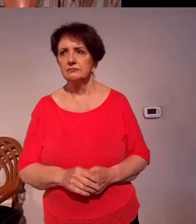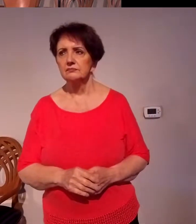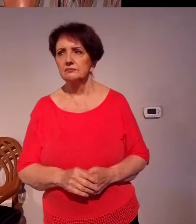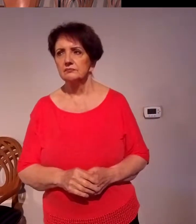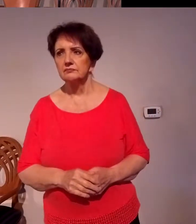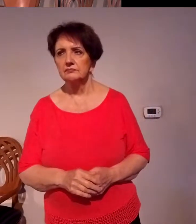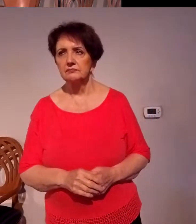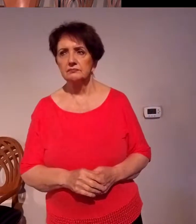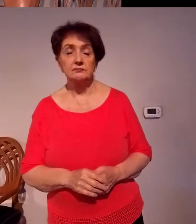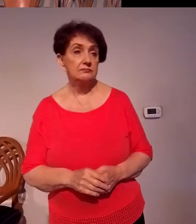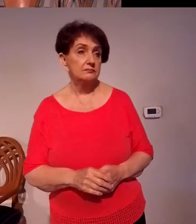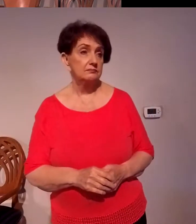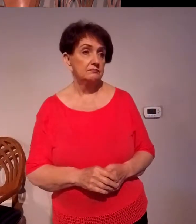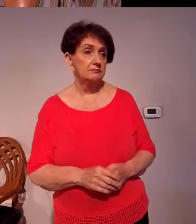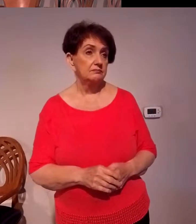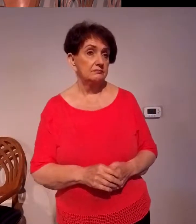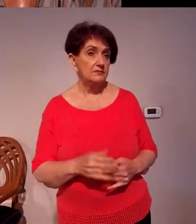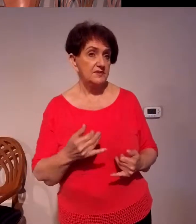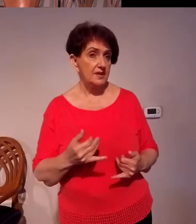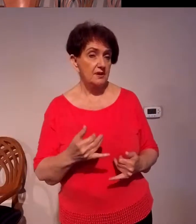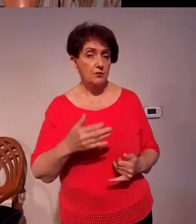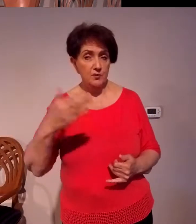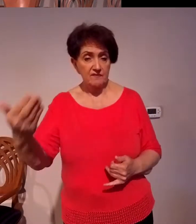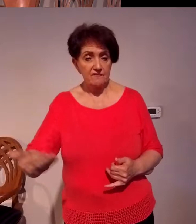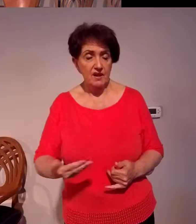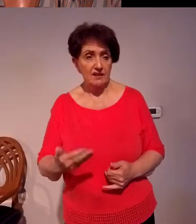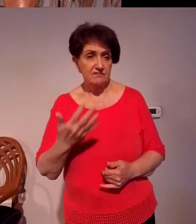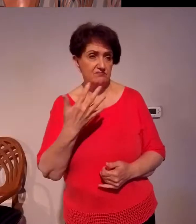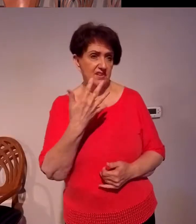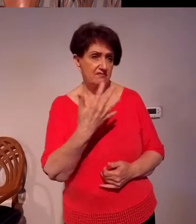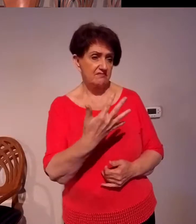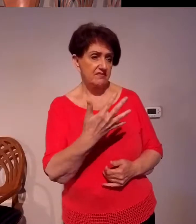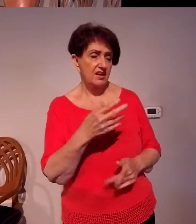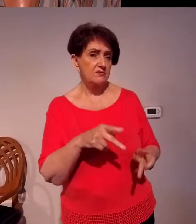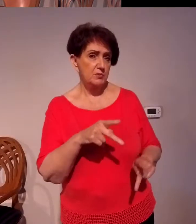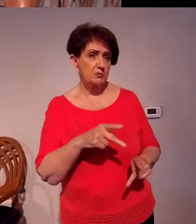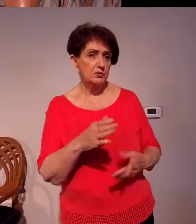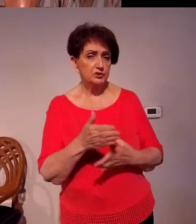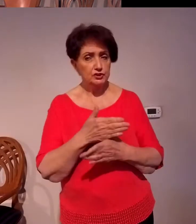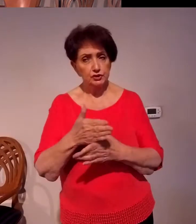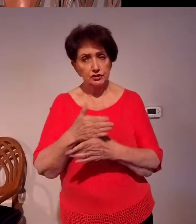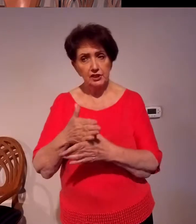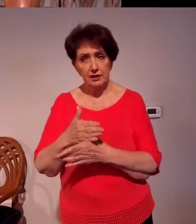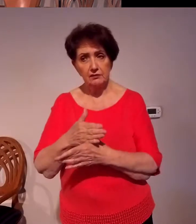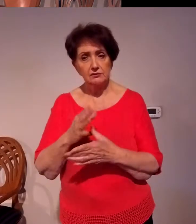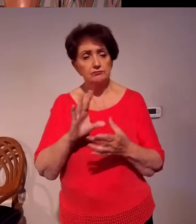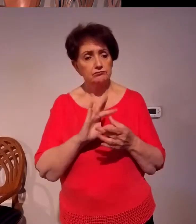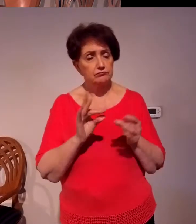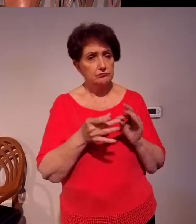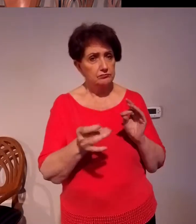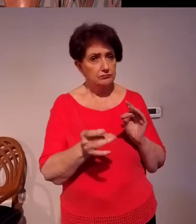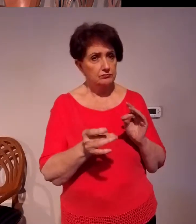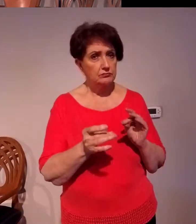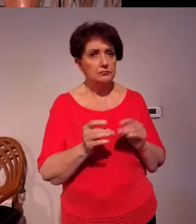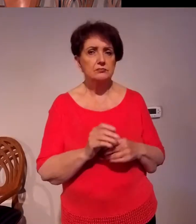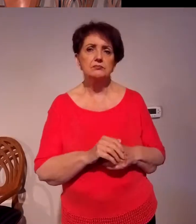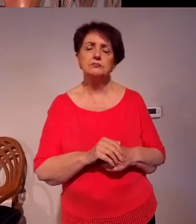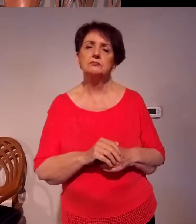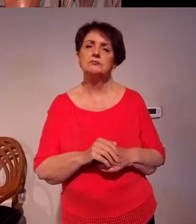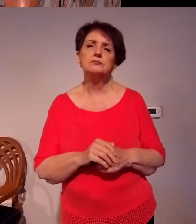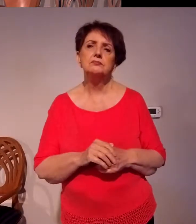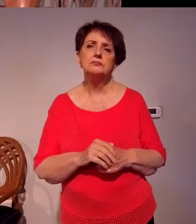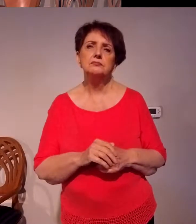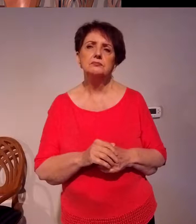So we'd like to invite 5 people to share something that you wrote down on your card on